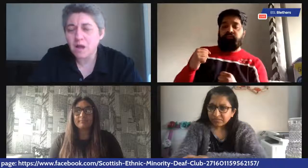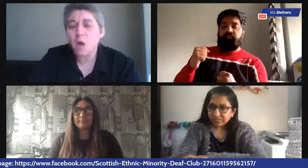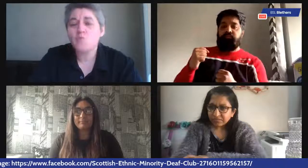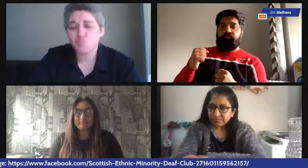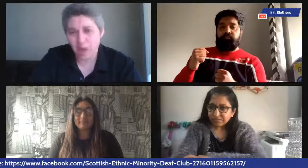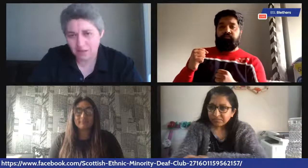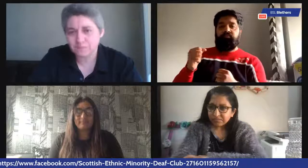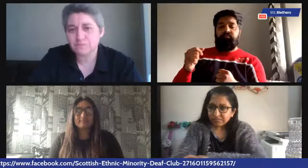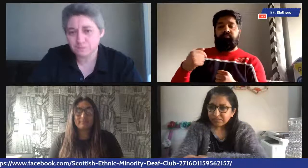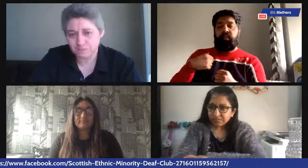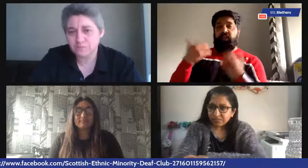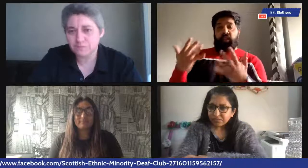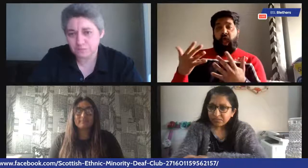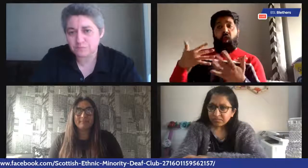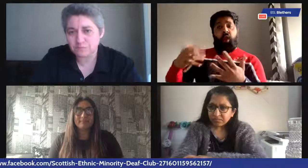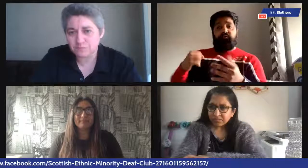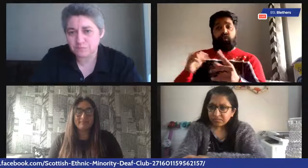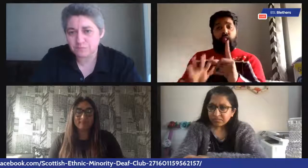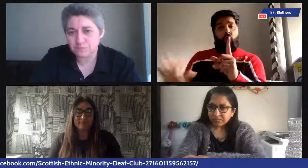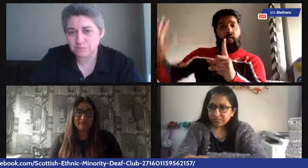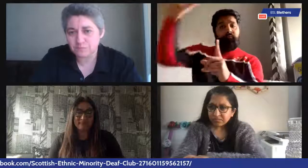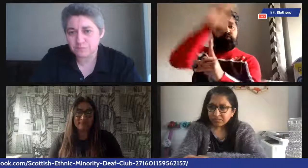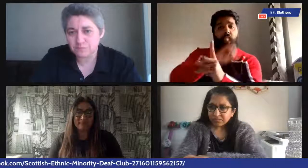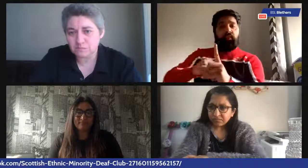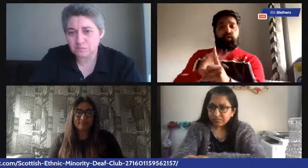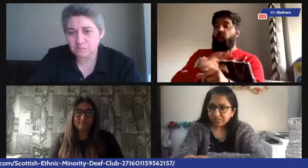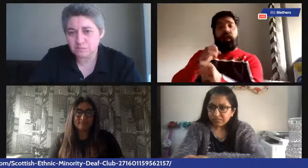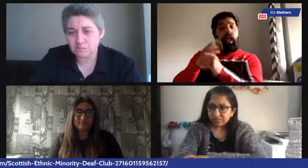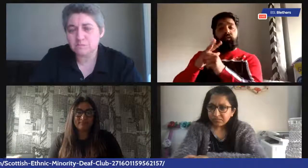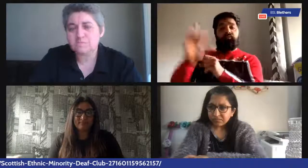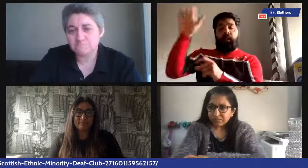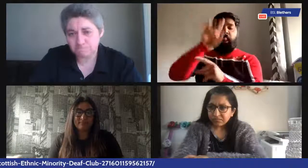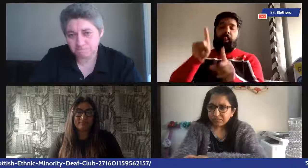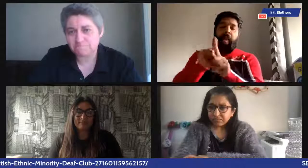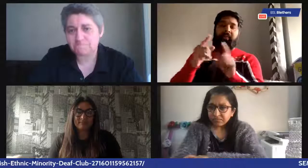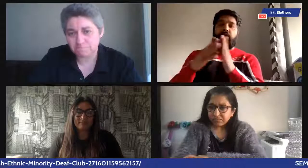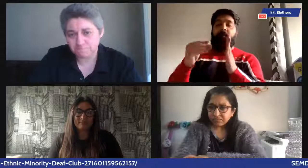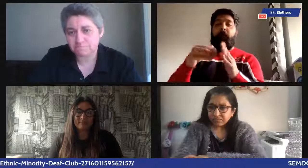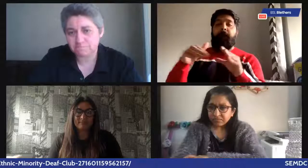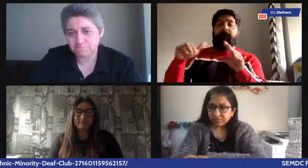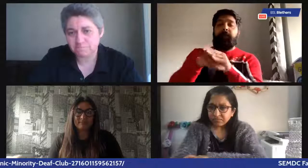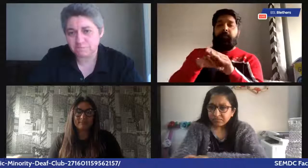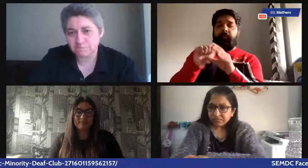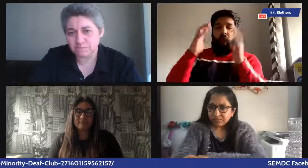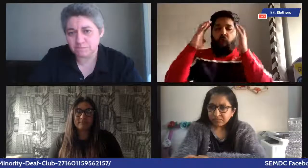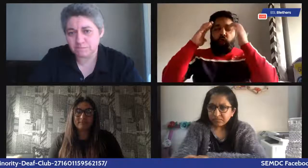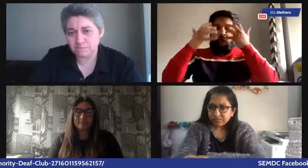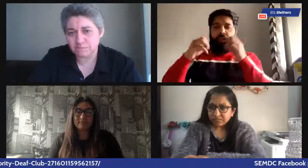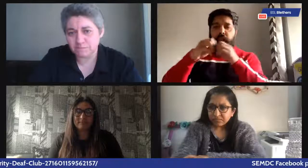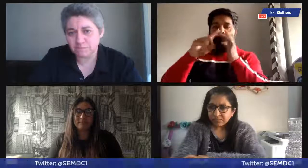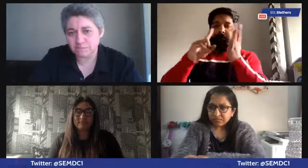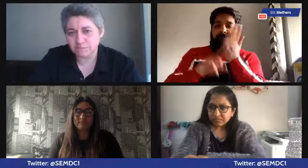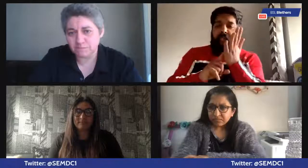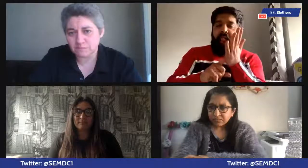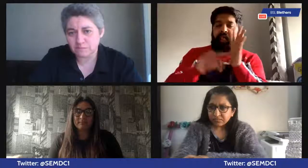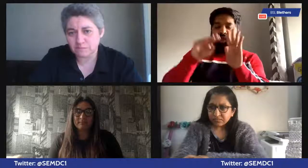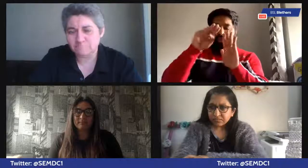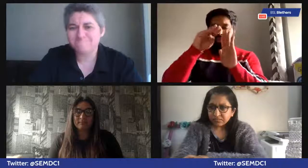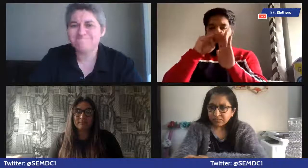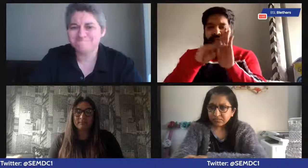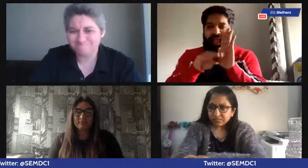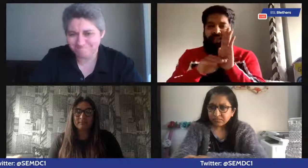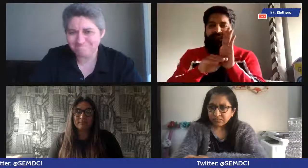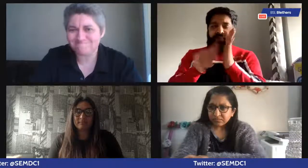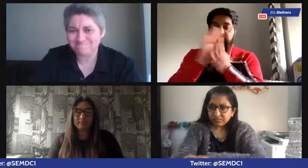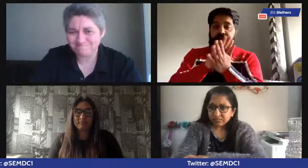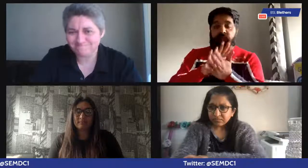Home Energy Scotland, and it's all over Scotland. And what the members in